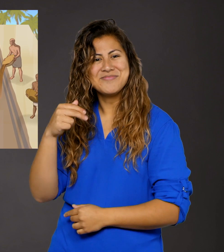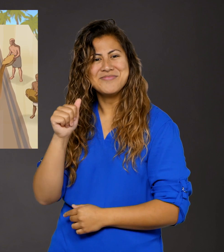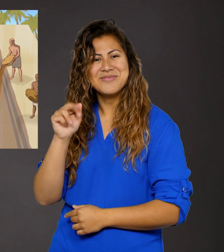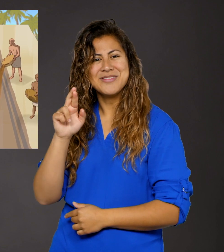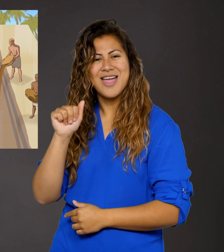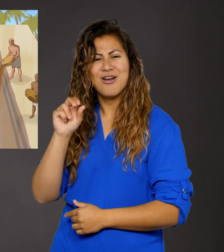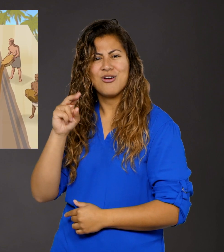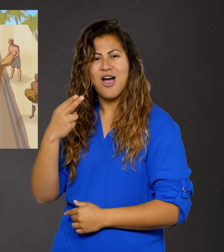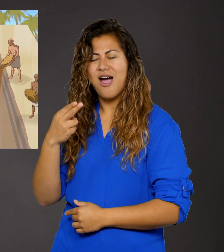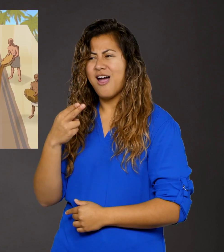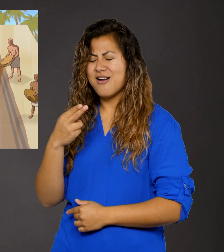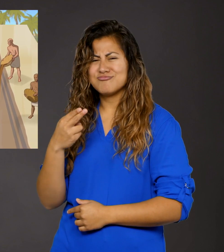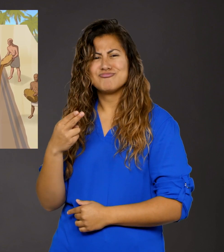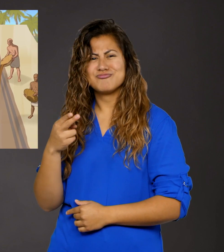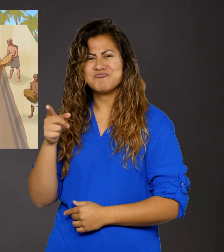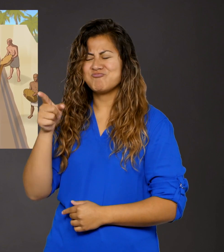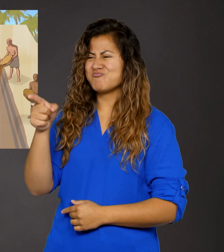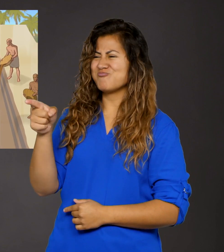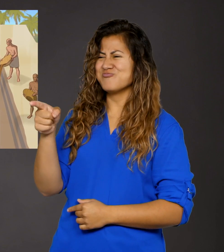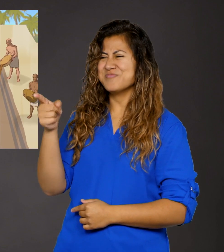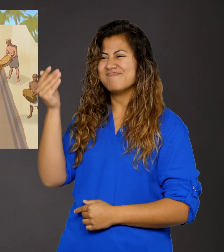Pharaoh knew that what Joseph said about his dreams was true.